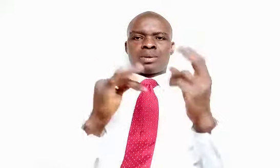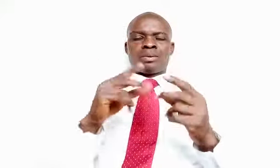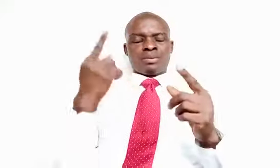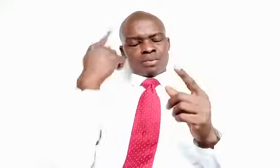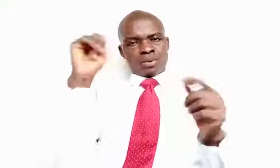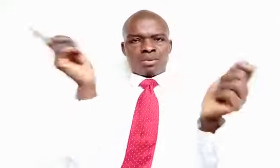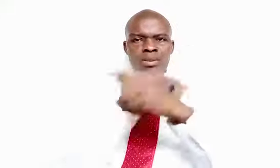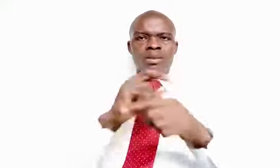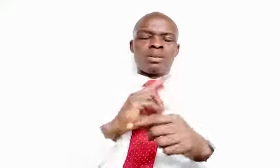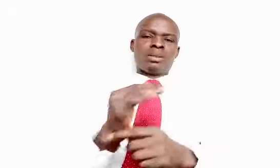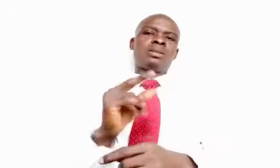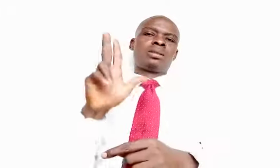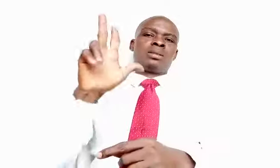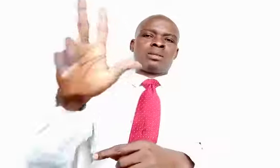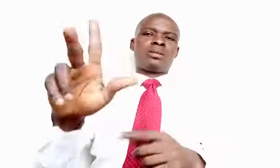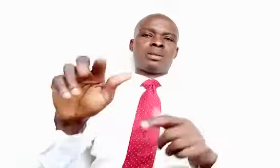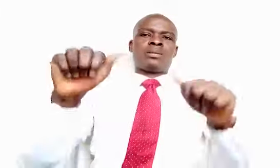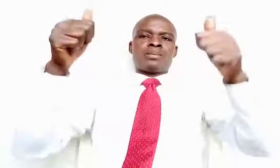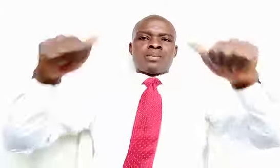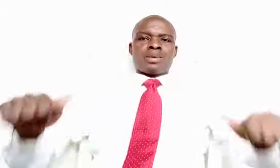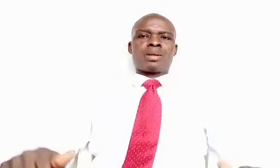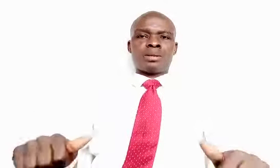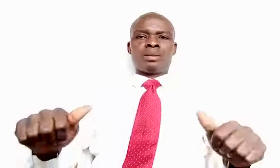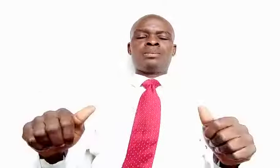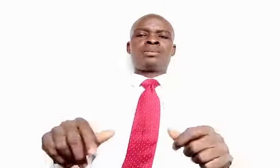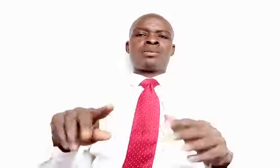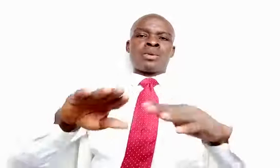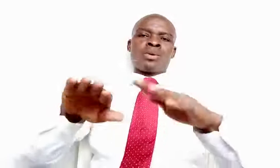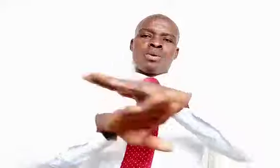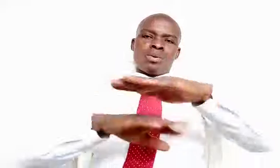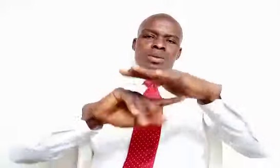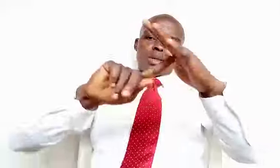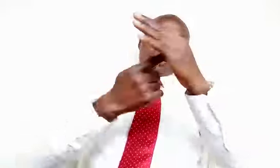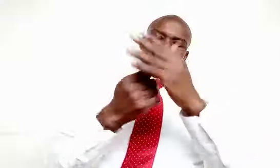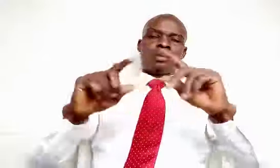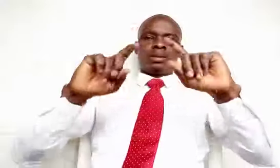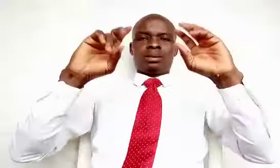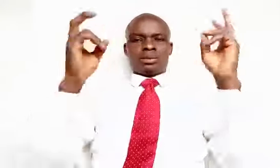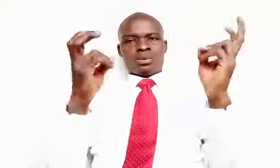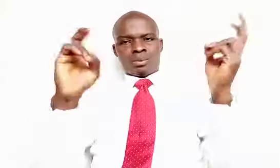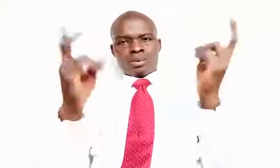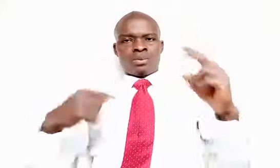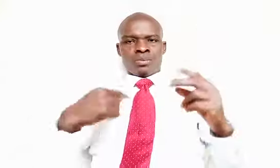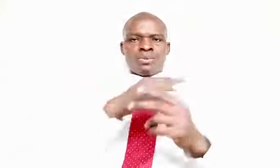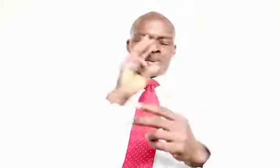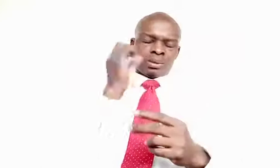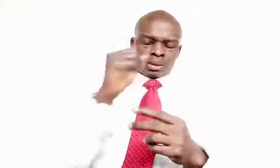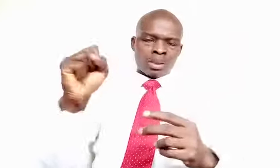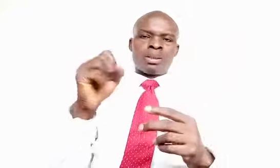is three-dimensional shapes. Under this topic, we shall discuss the following shapes: